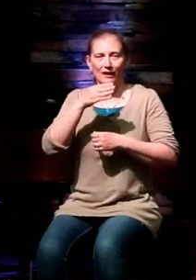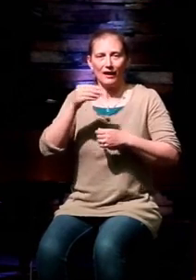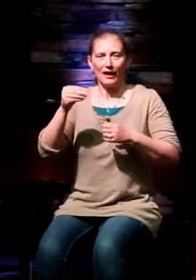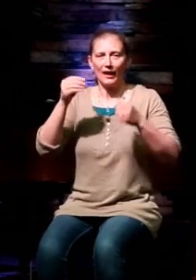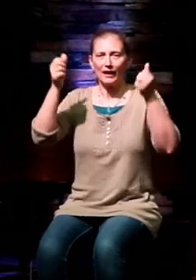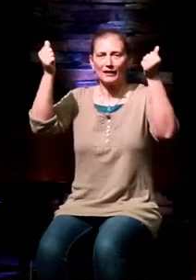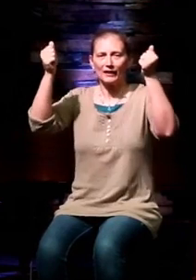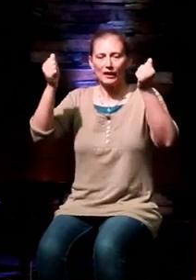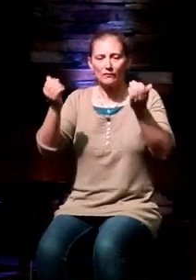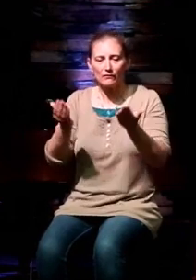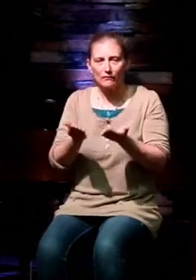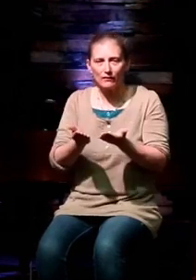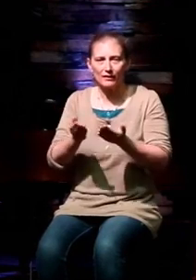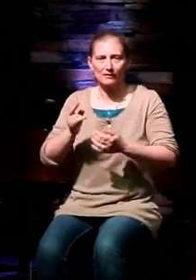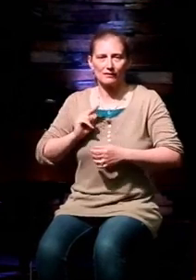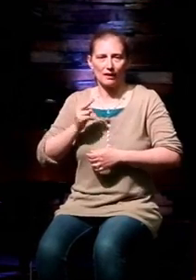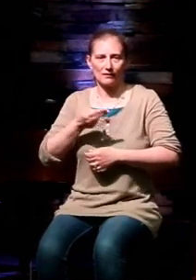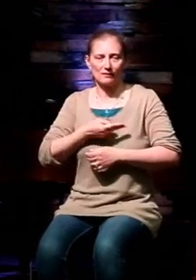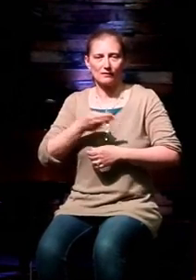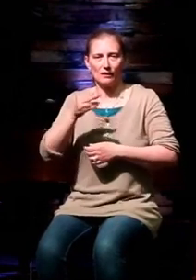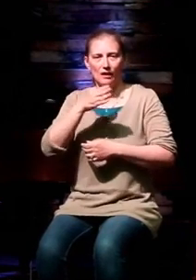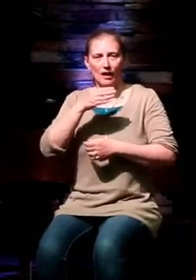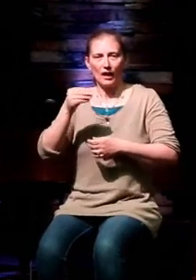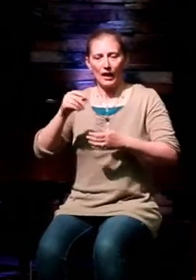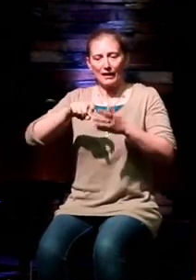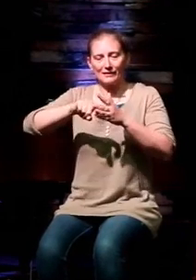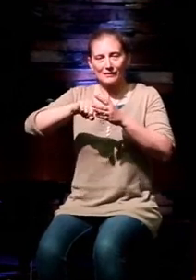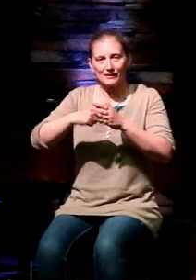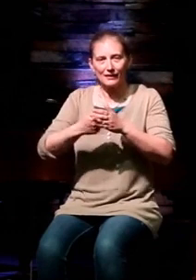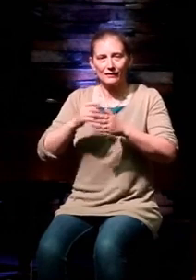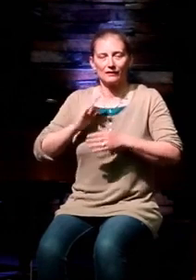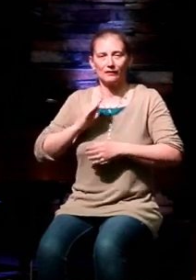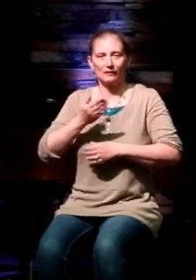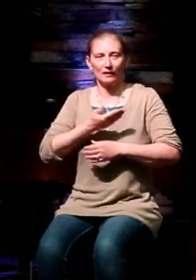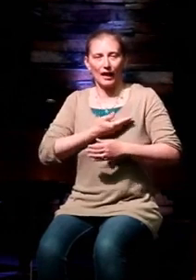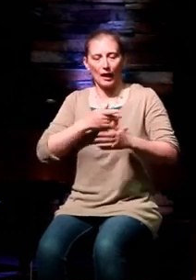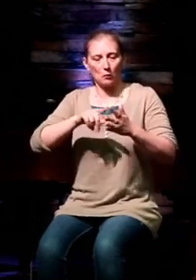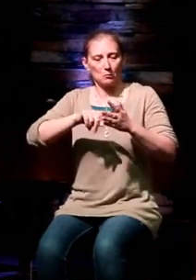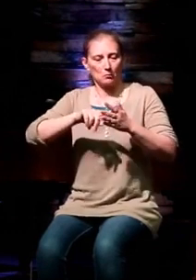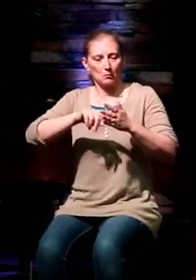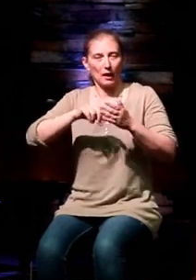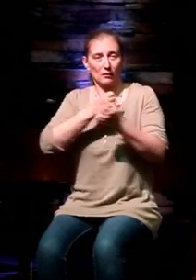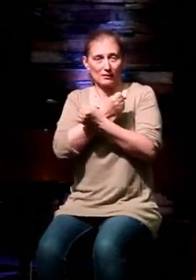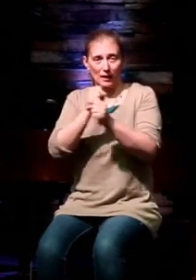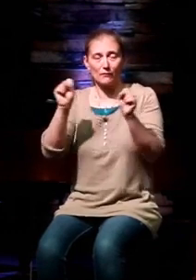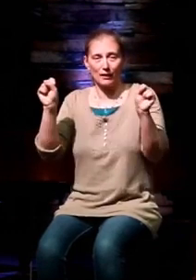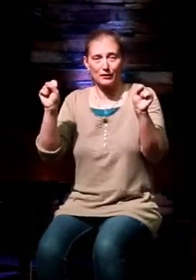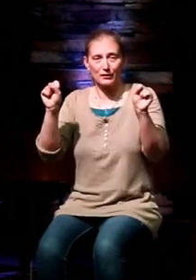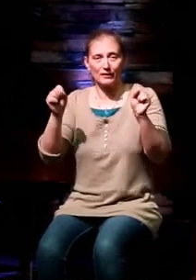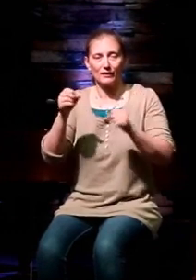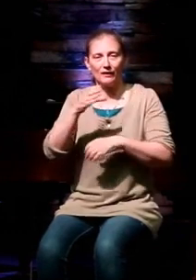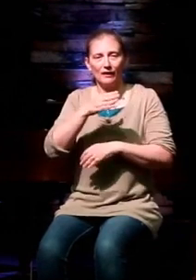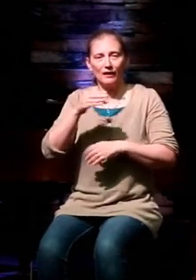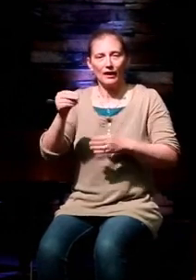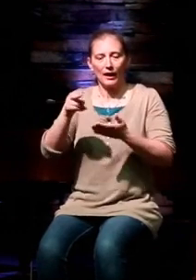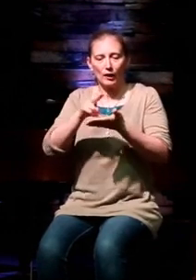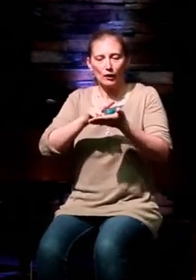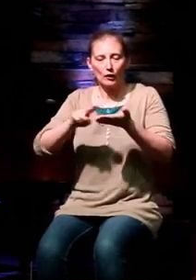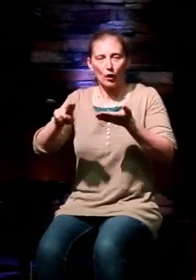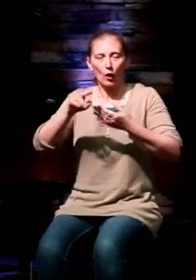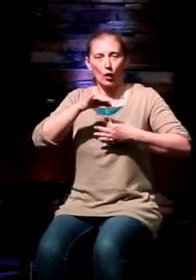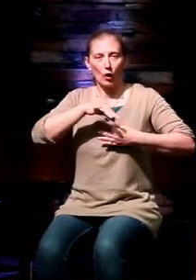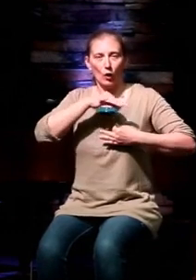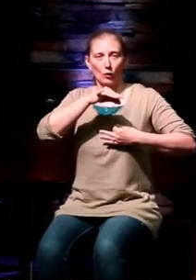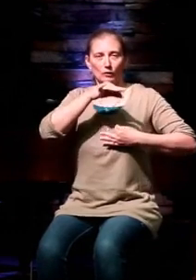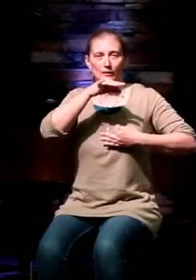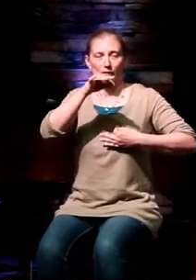is to seal us with our salvation. After that, He'll speak to you, He'll lead you, He'll guide you, and Paul goes as far as to say He